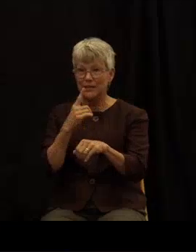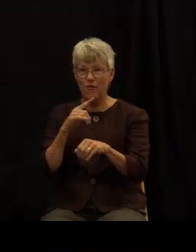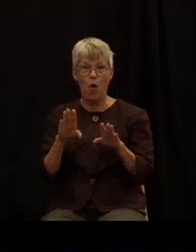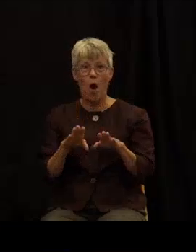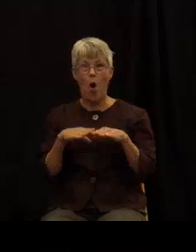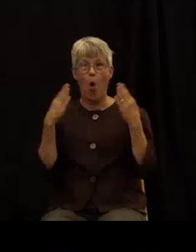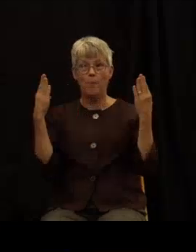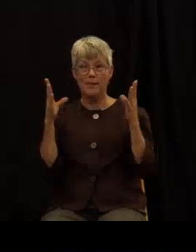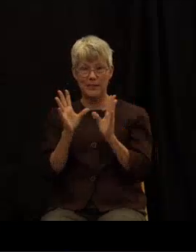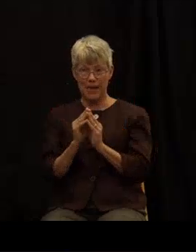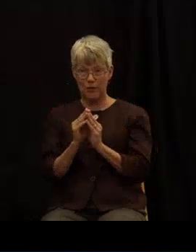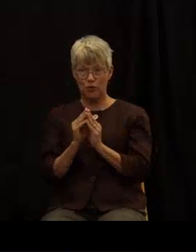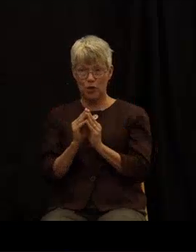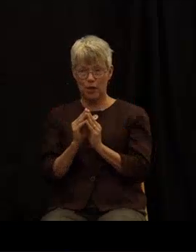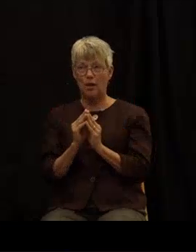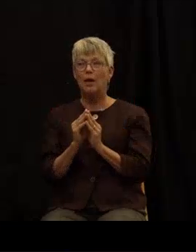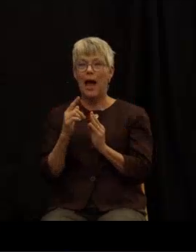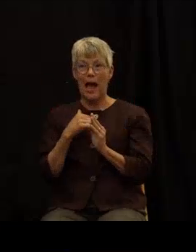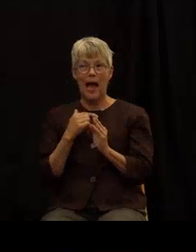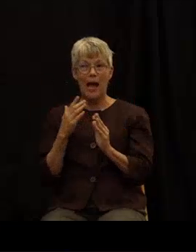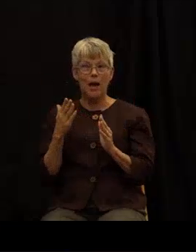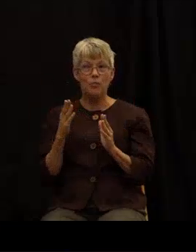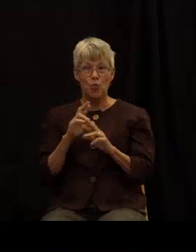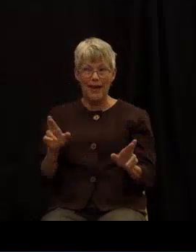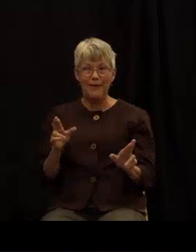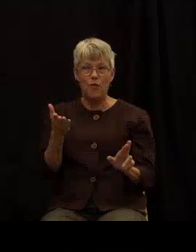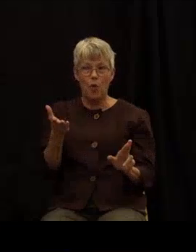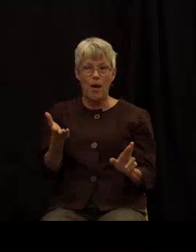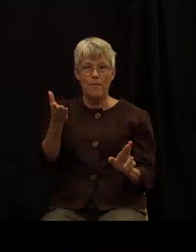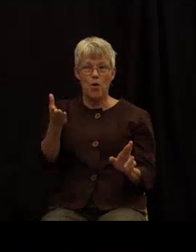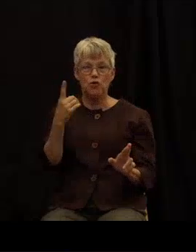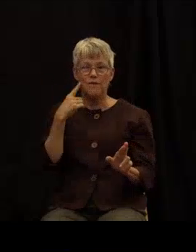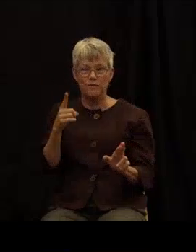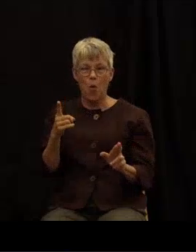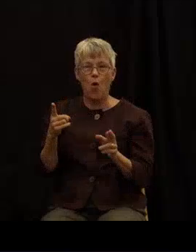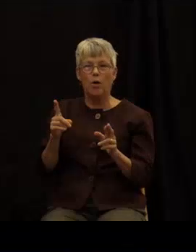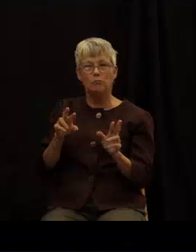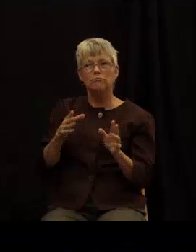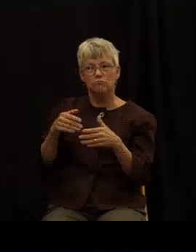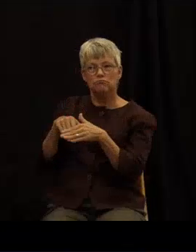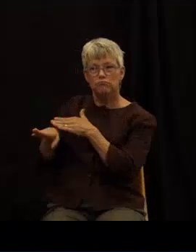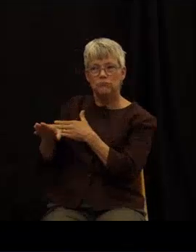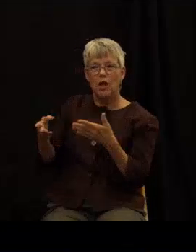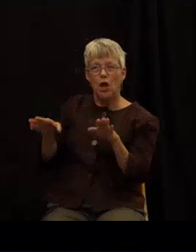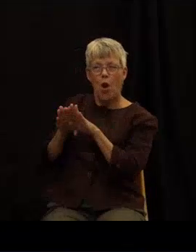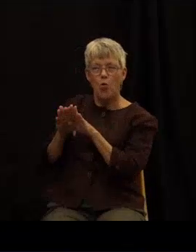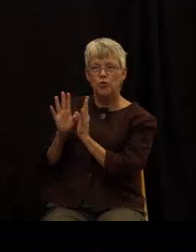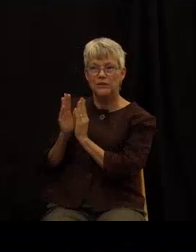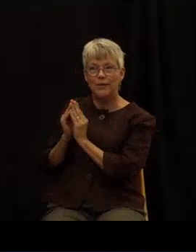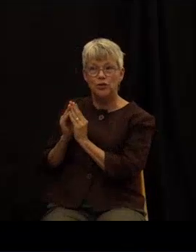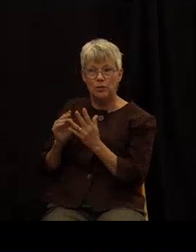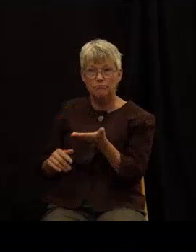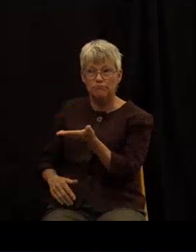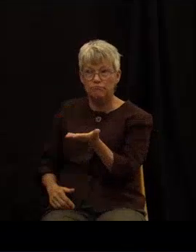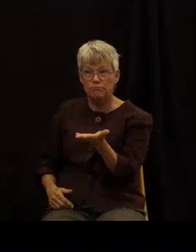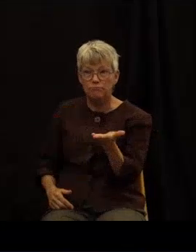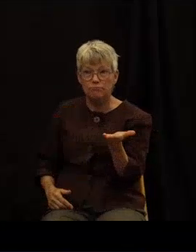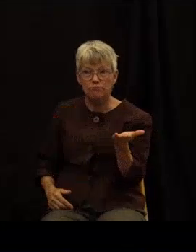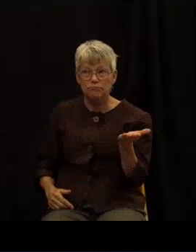session, I am open to a motion for us to go to closed session for personnel